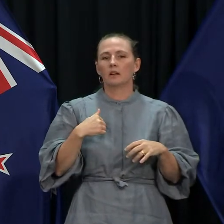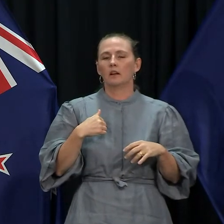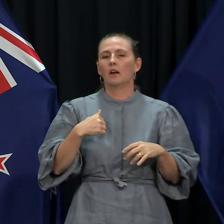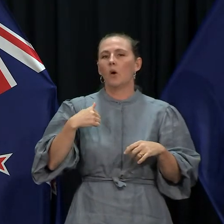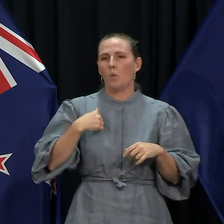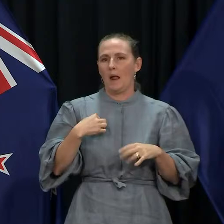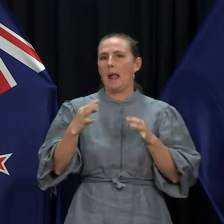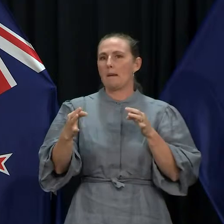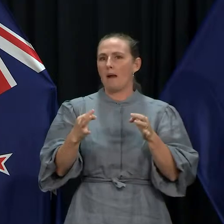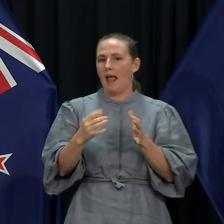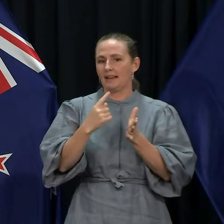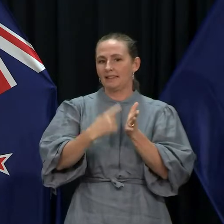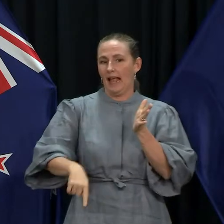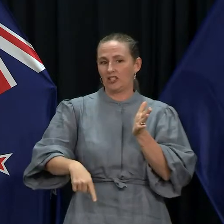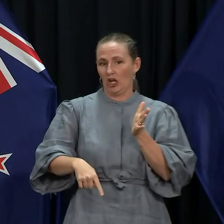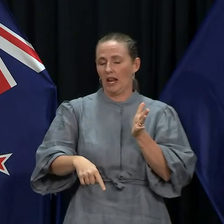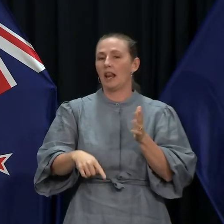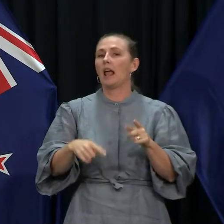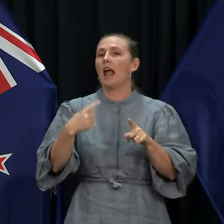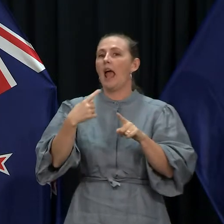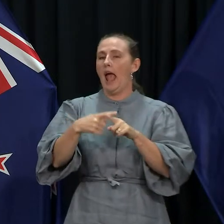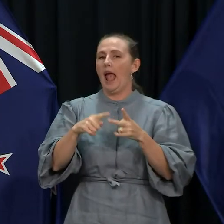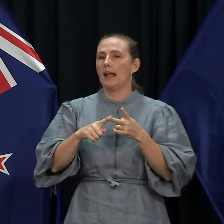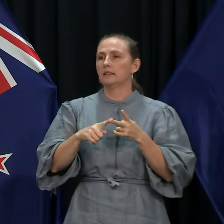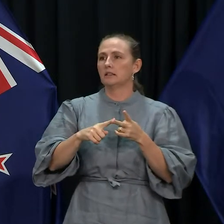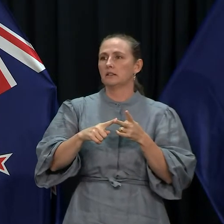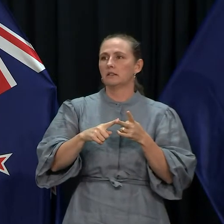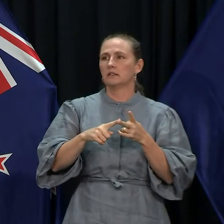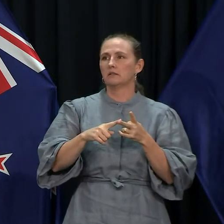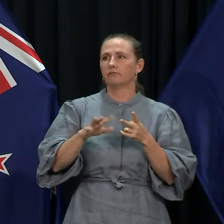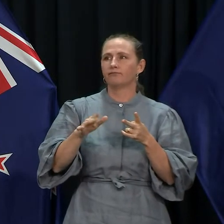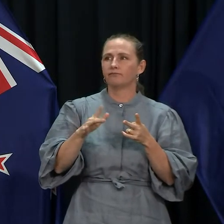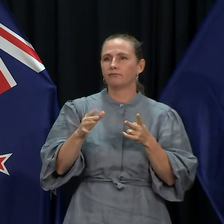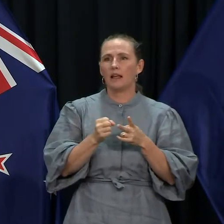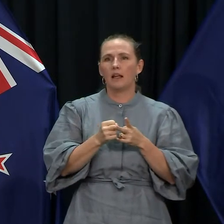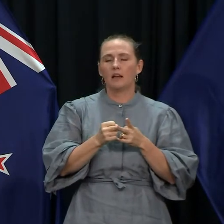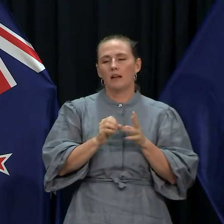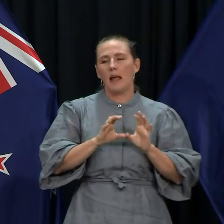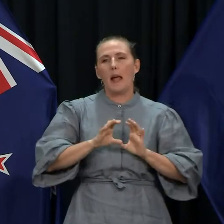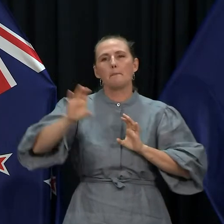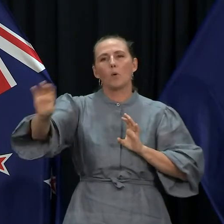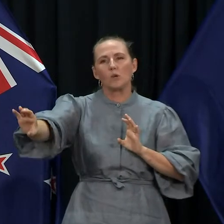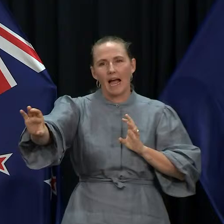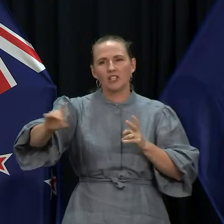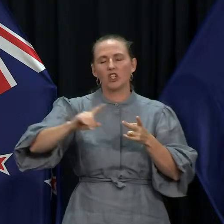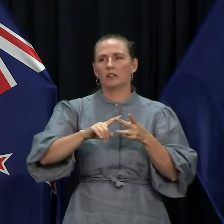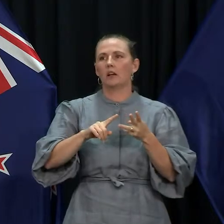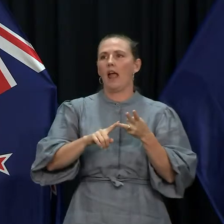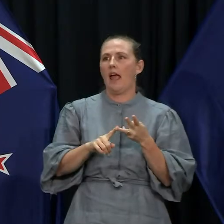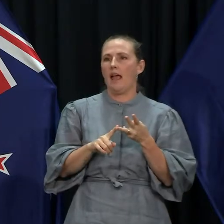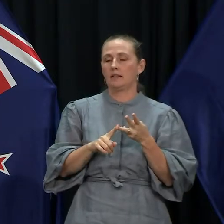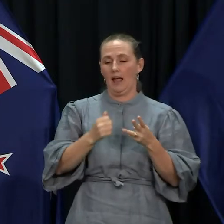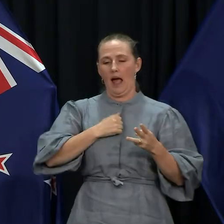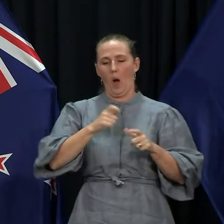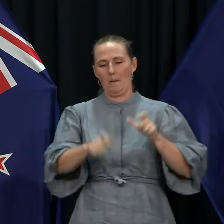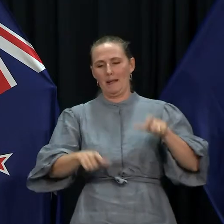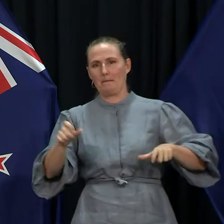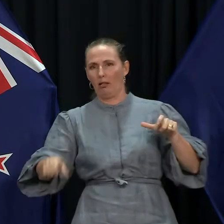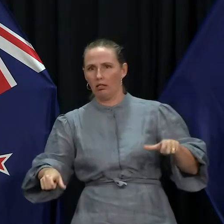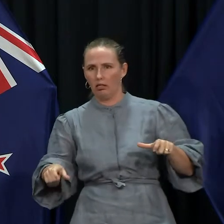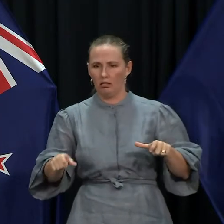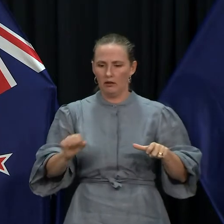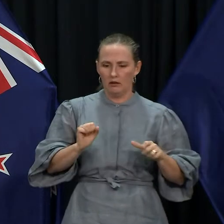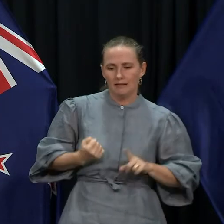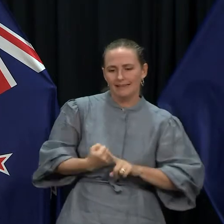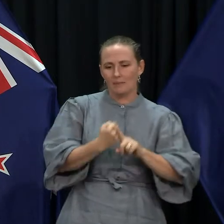around importation. And there's more that we're looking to do around our people supporting some of the efforts.